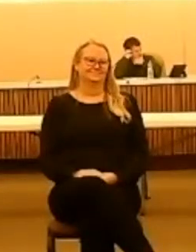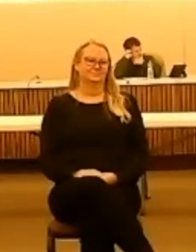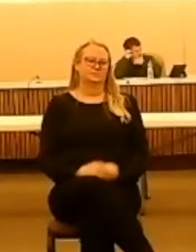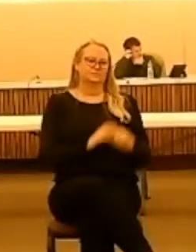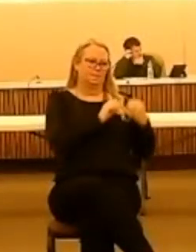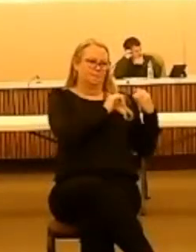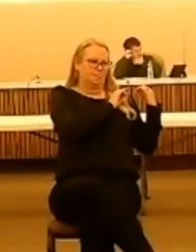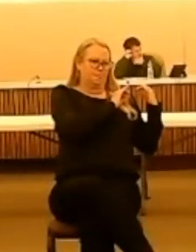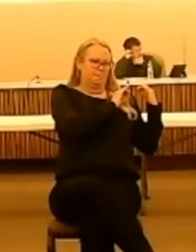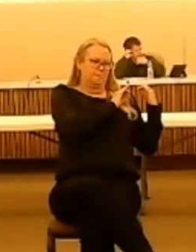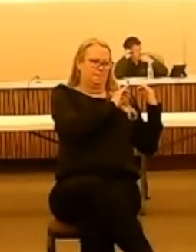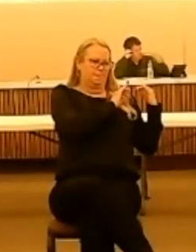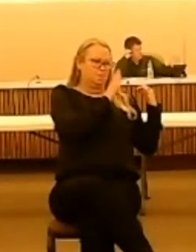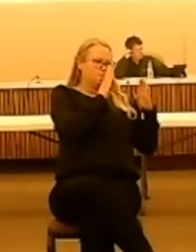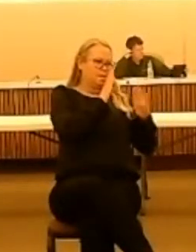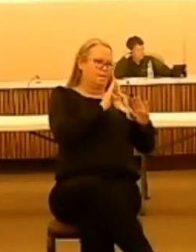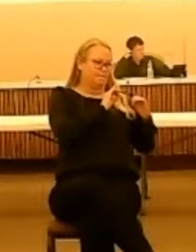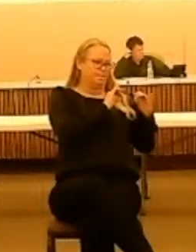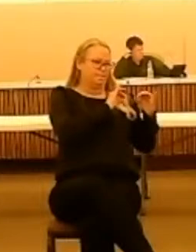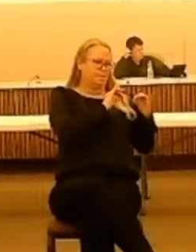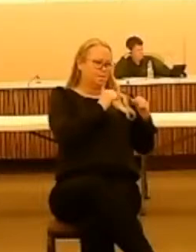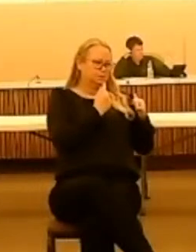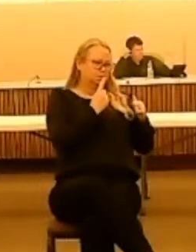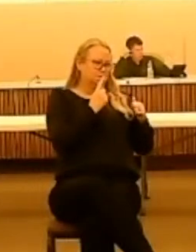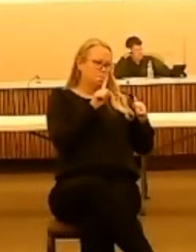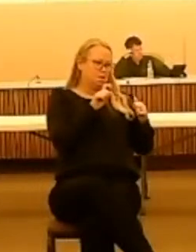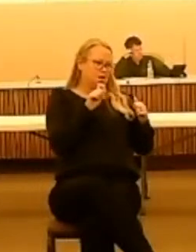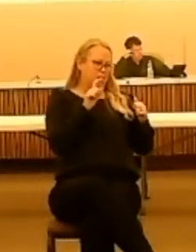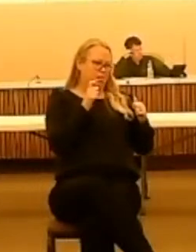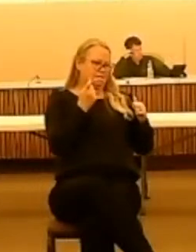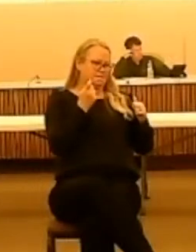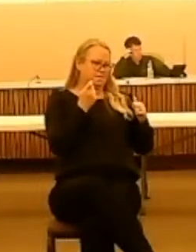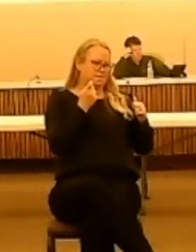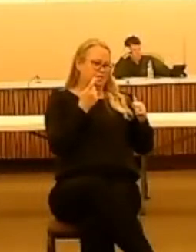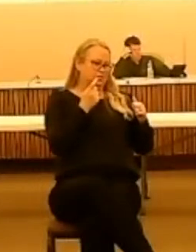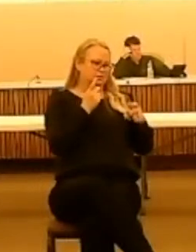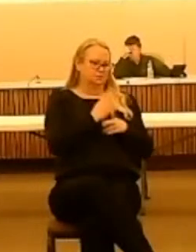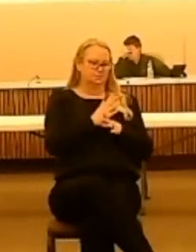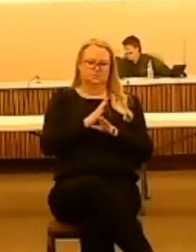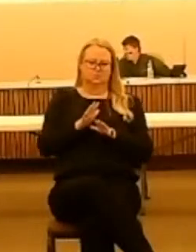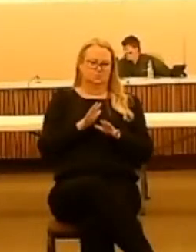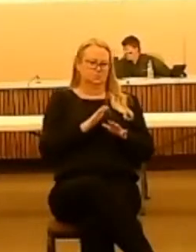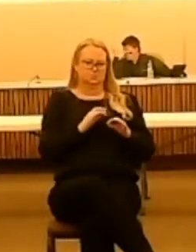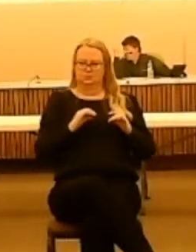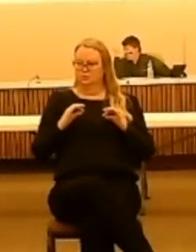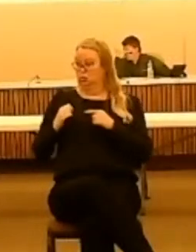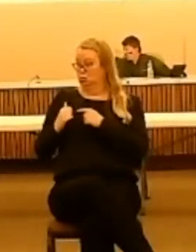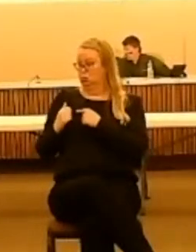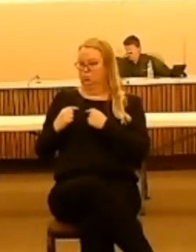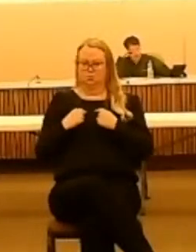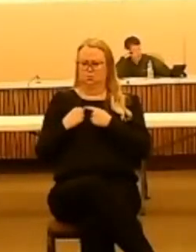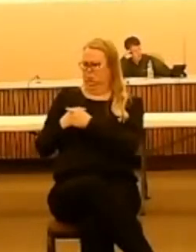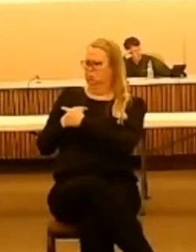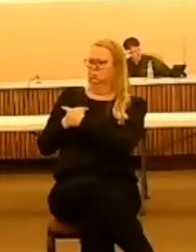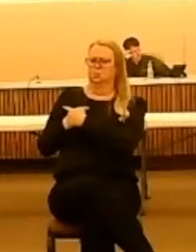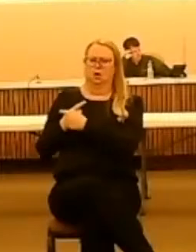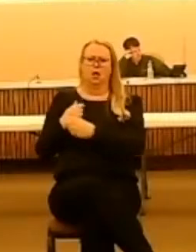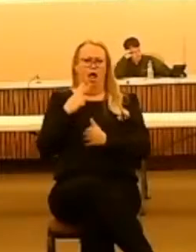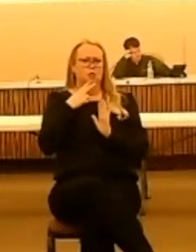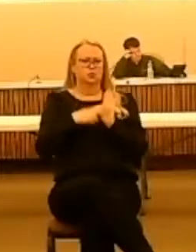Which one? 111? 11. Read it. You want to read it? Yeah, I'll read it. Okay, go